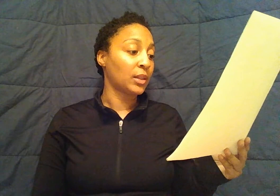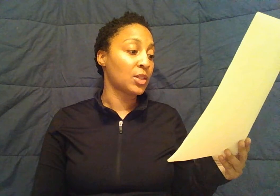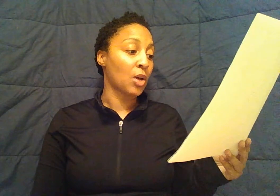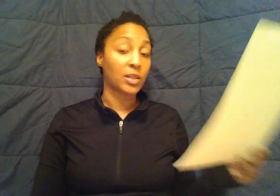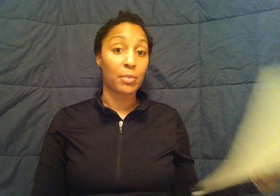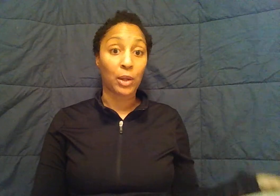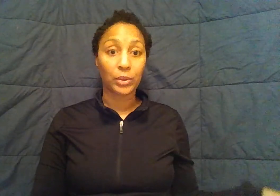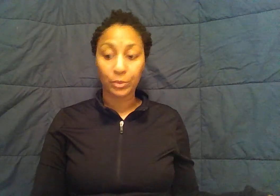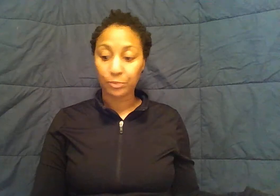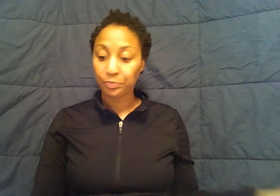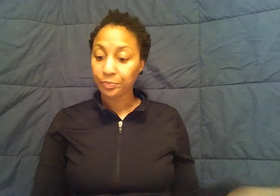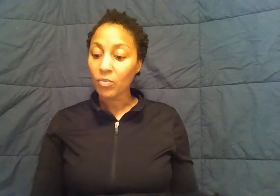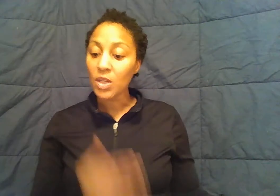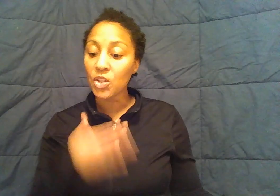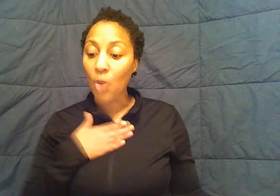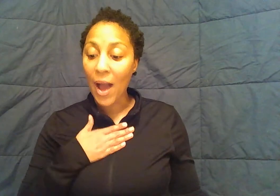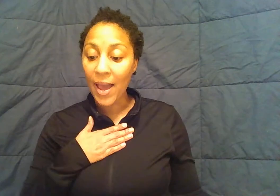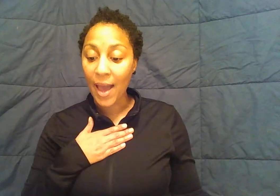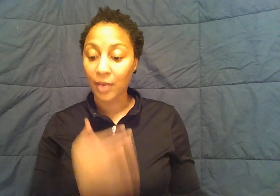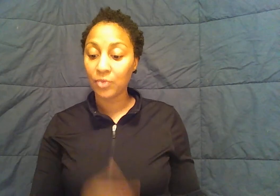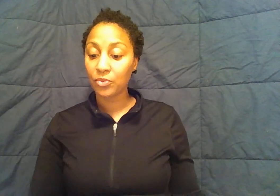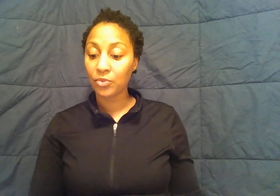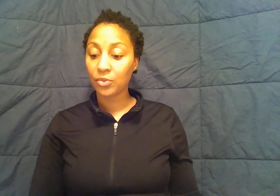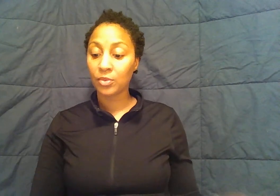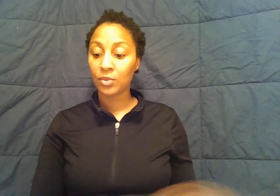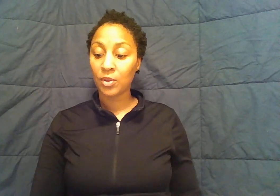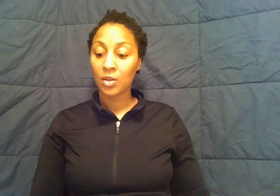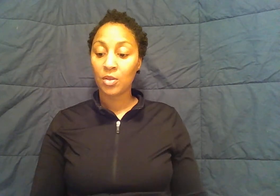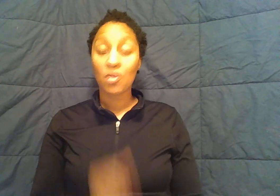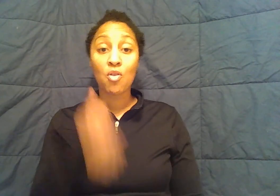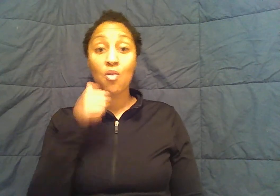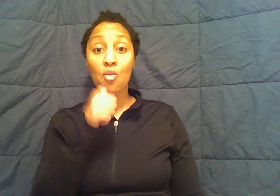the song is about you. So I have.